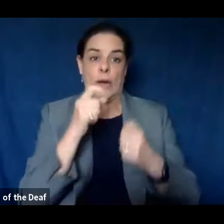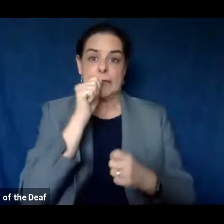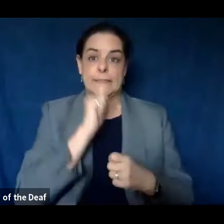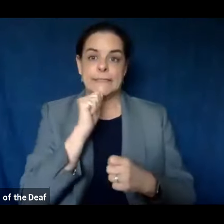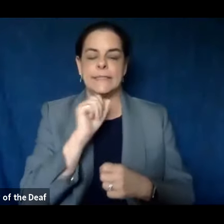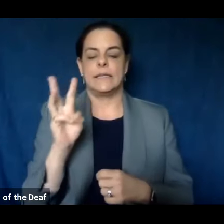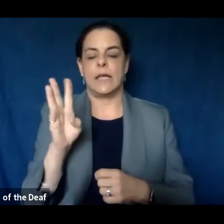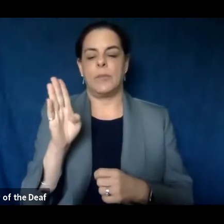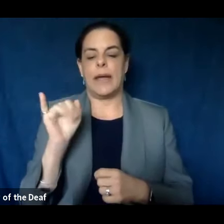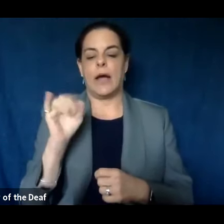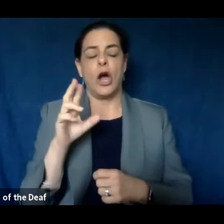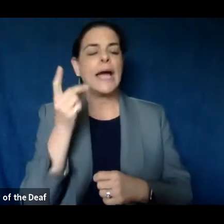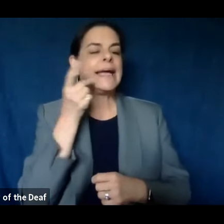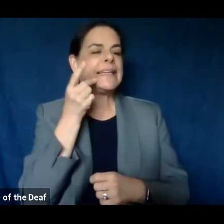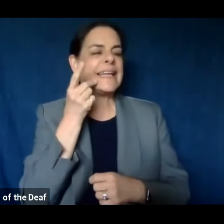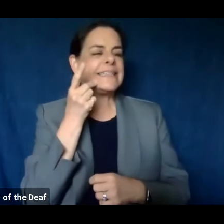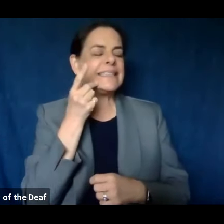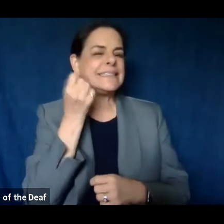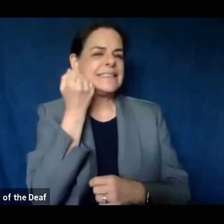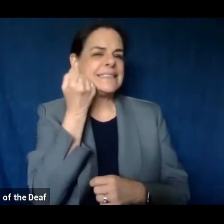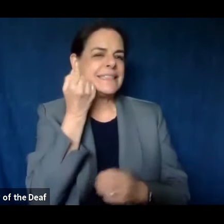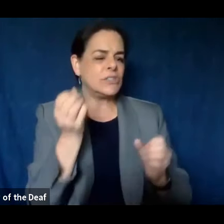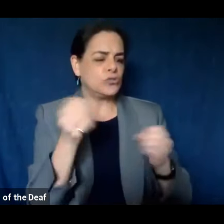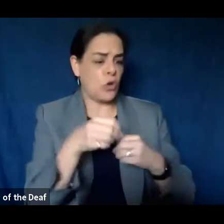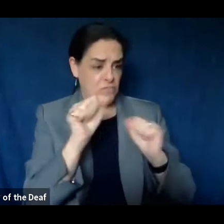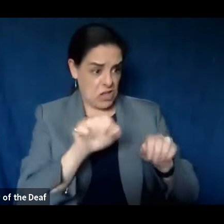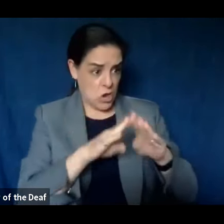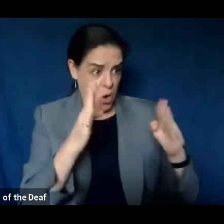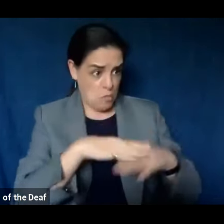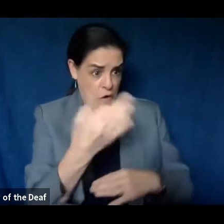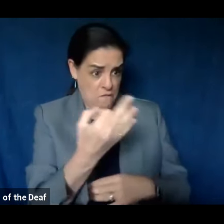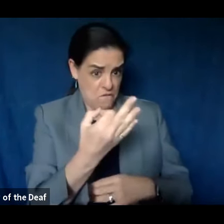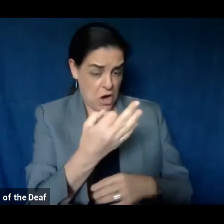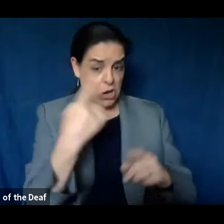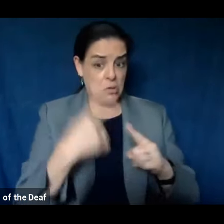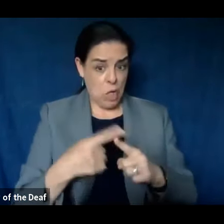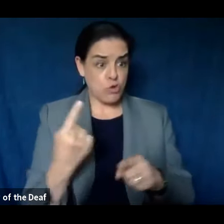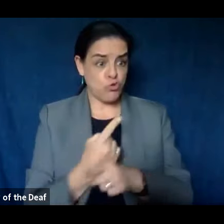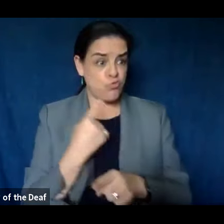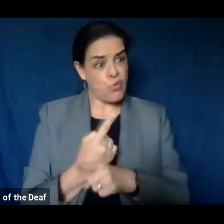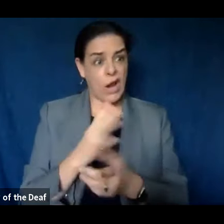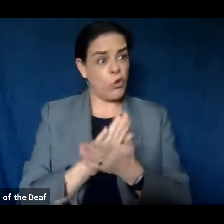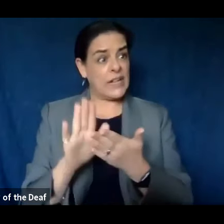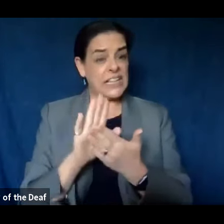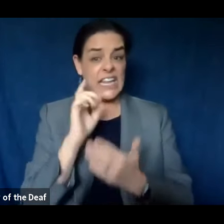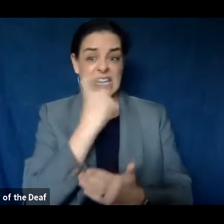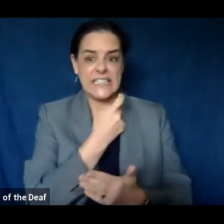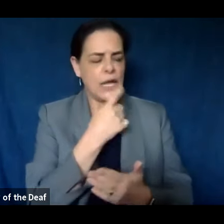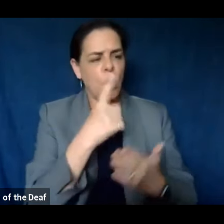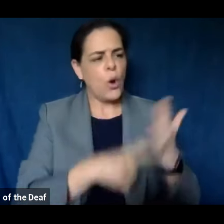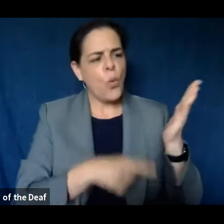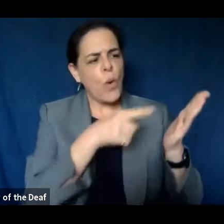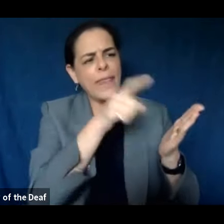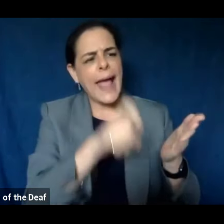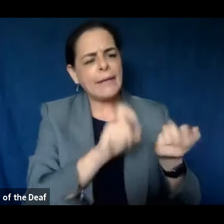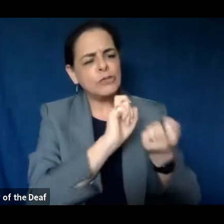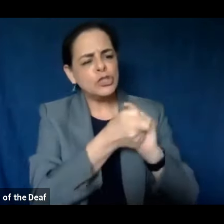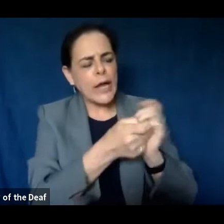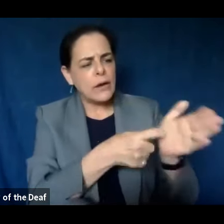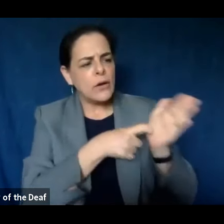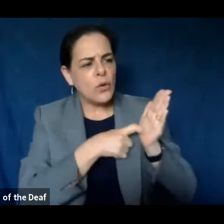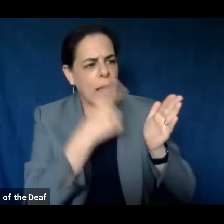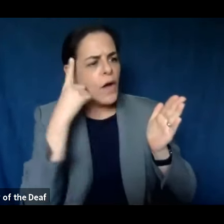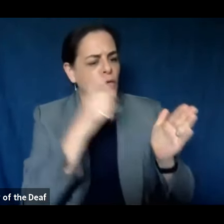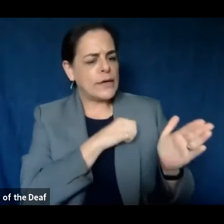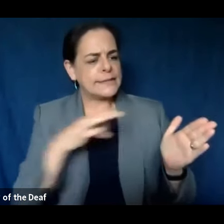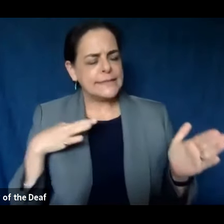dentist offices be able to reopen on Friday, including regular cleanings? What changes will they need to be required to make to keep staff and patients